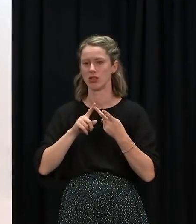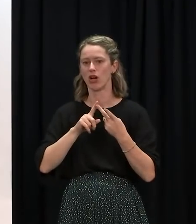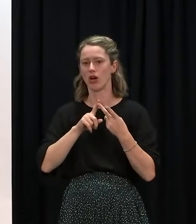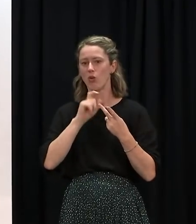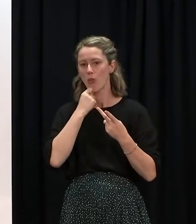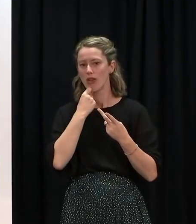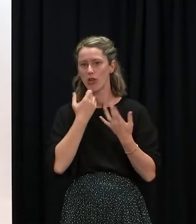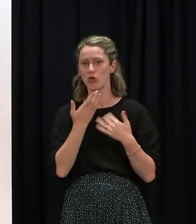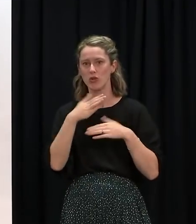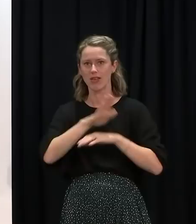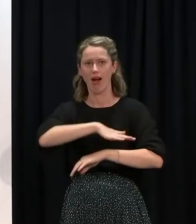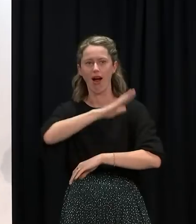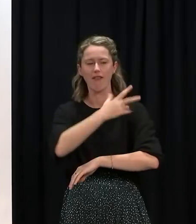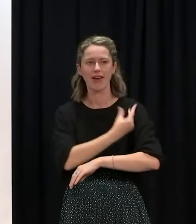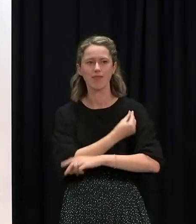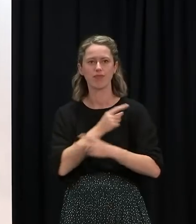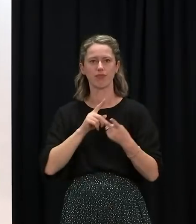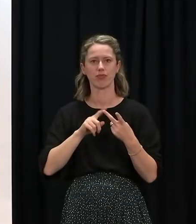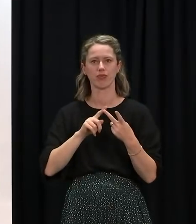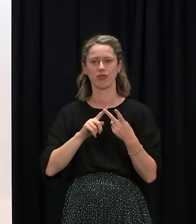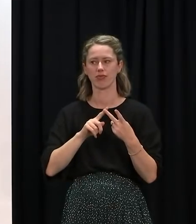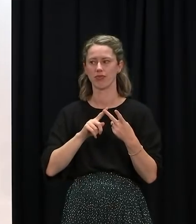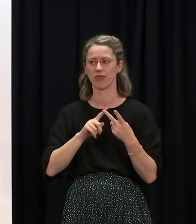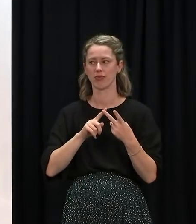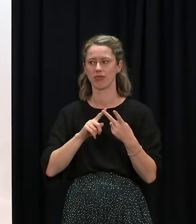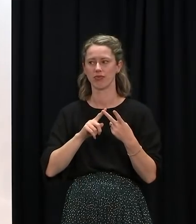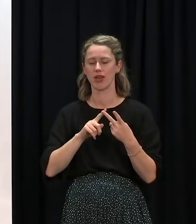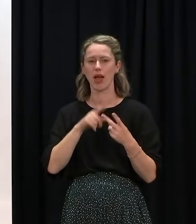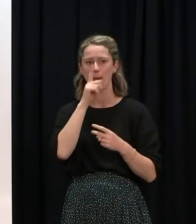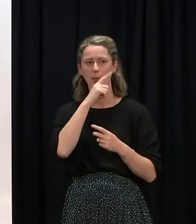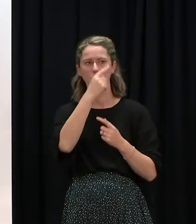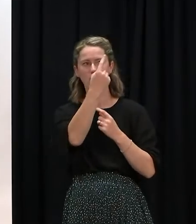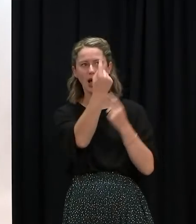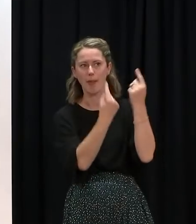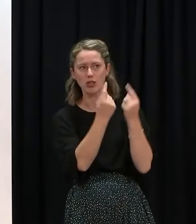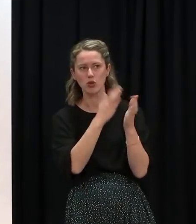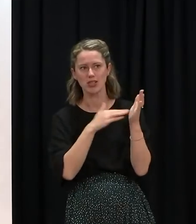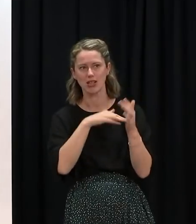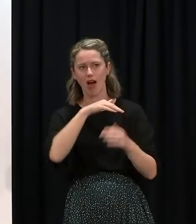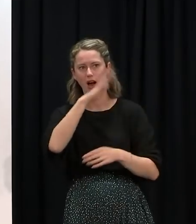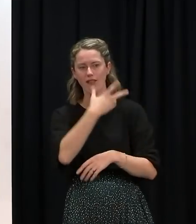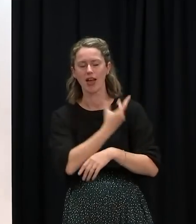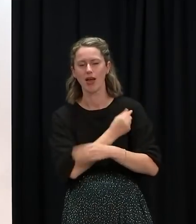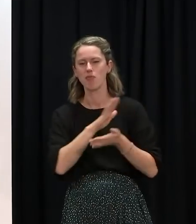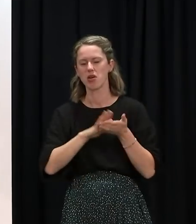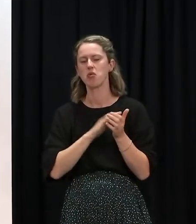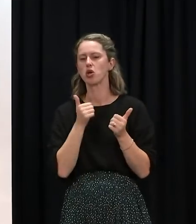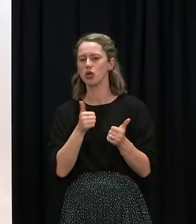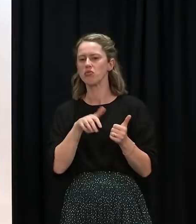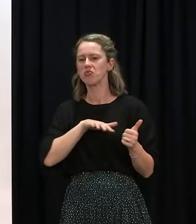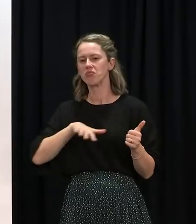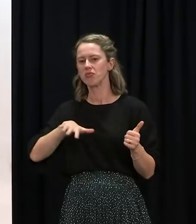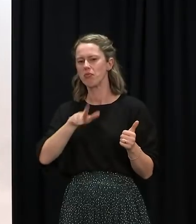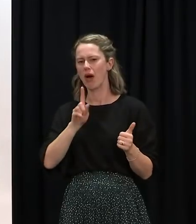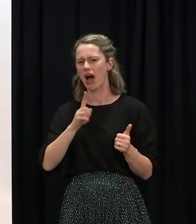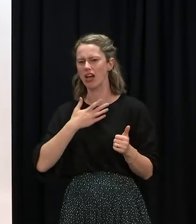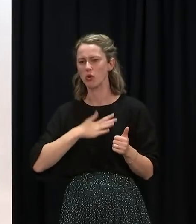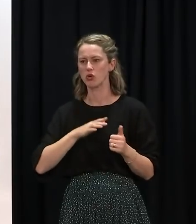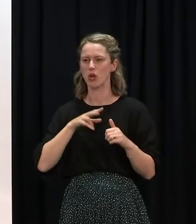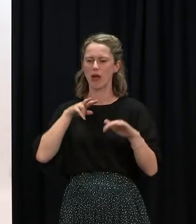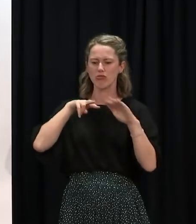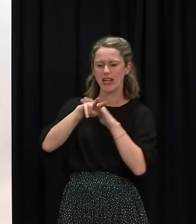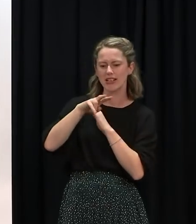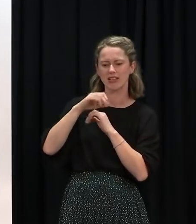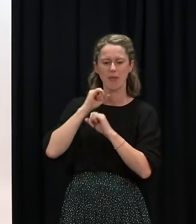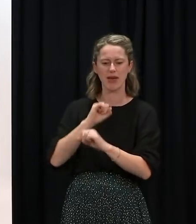vaccination across the country. We'll have good high rates of vaccination of people coming in. That will set us up well. But I don't want to pre-commit to